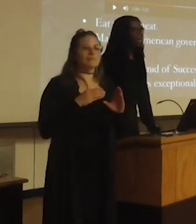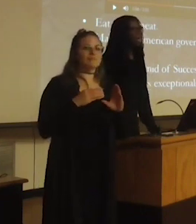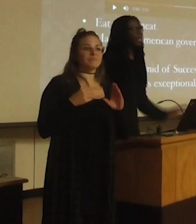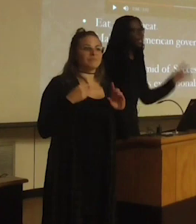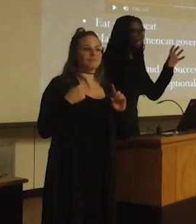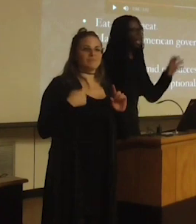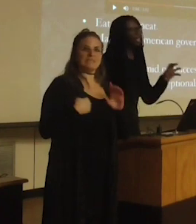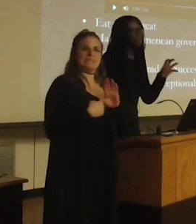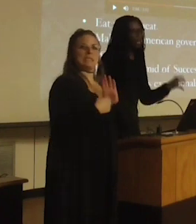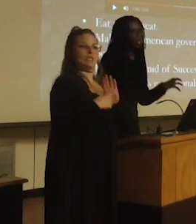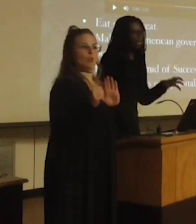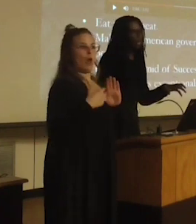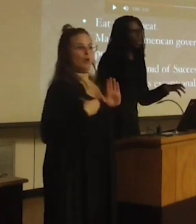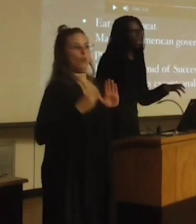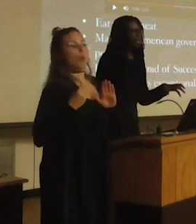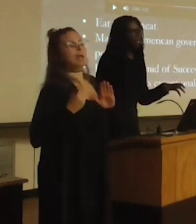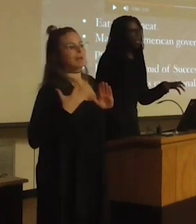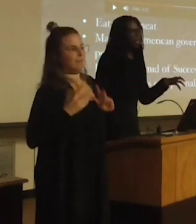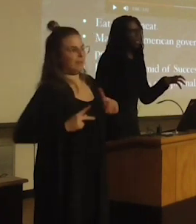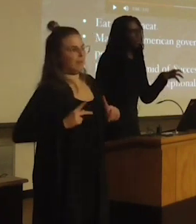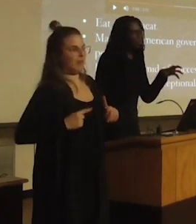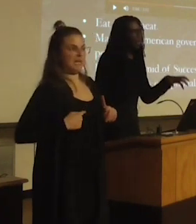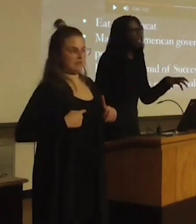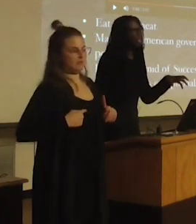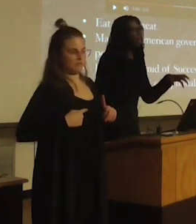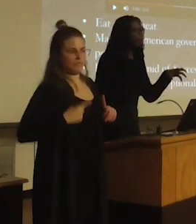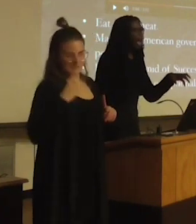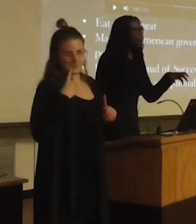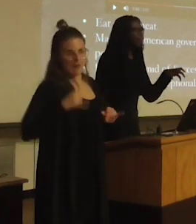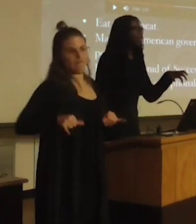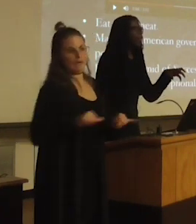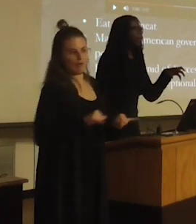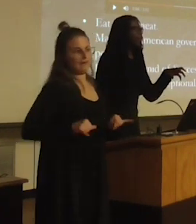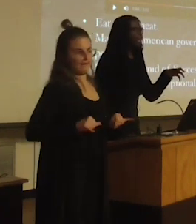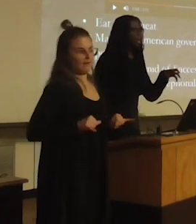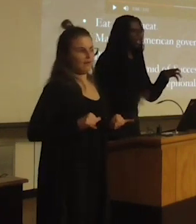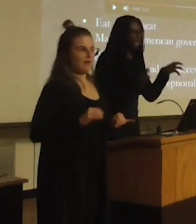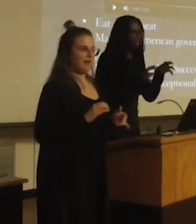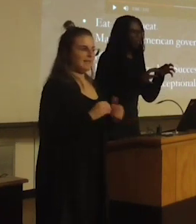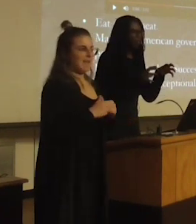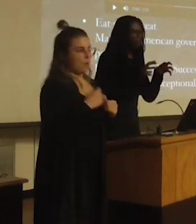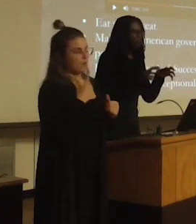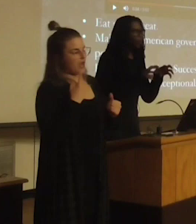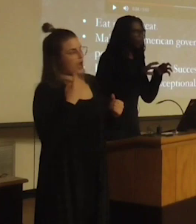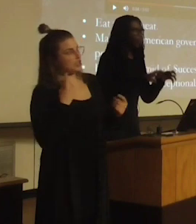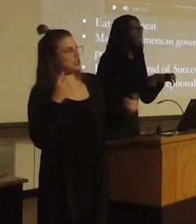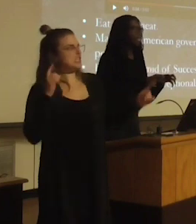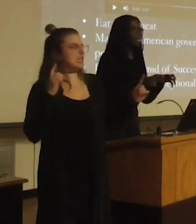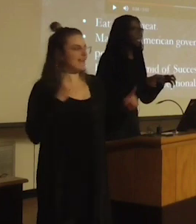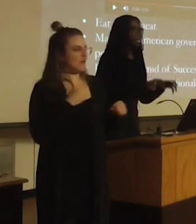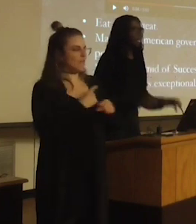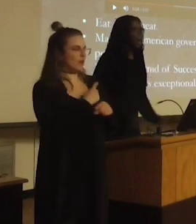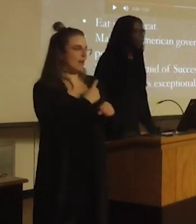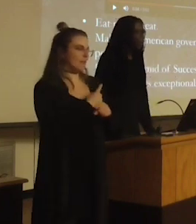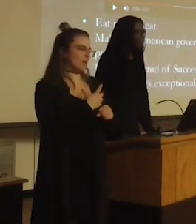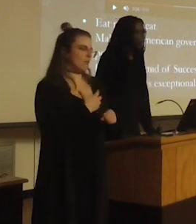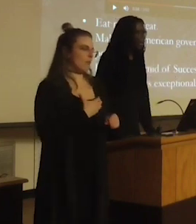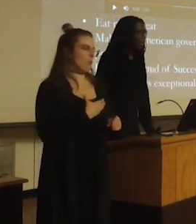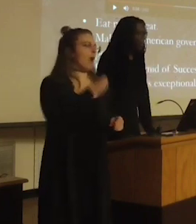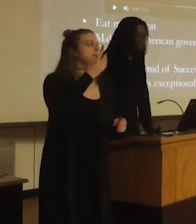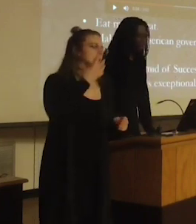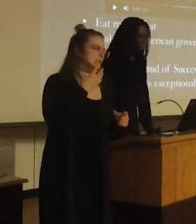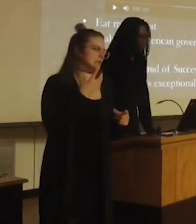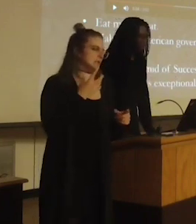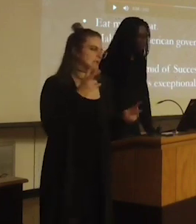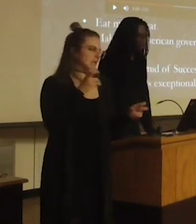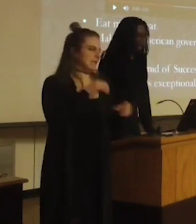that this is a sign of solidarity. This is a measure of how we achieve proper whiteness in our culture,